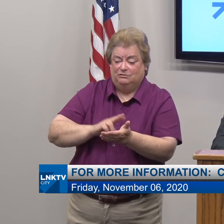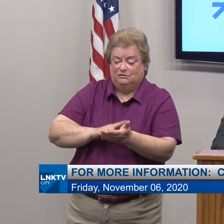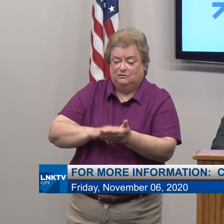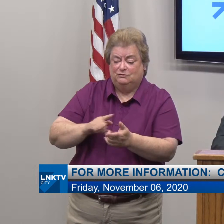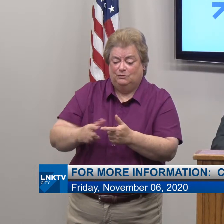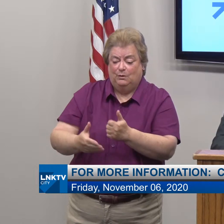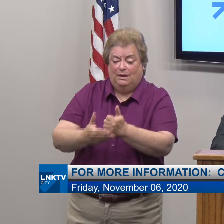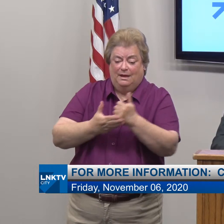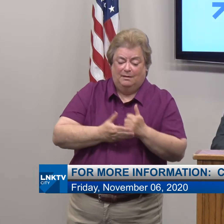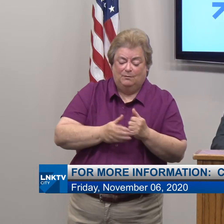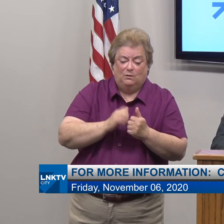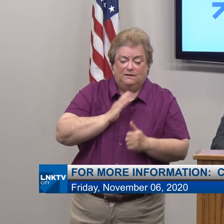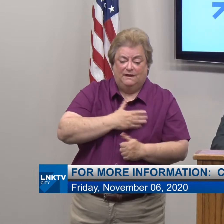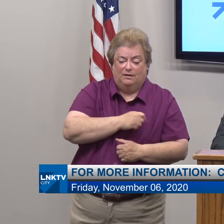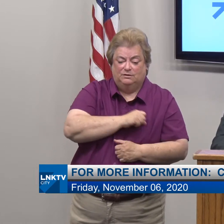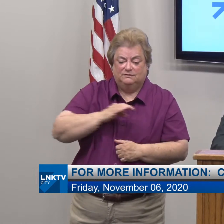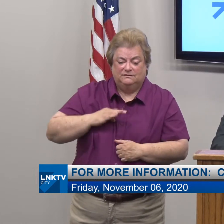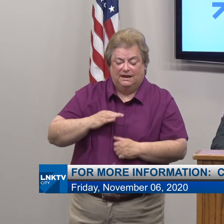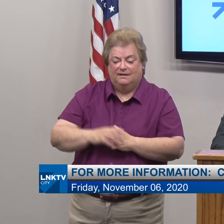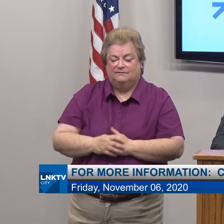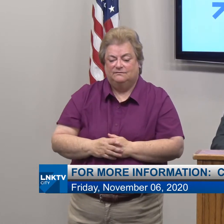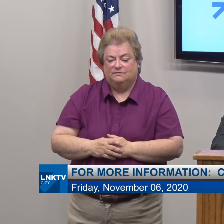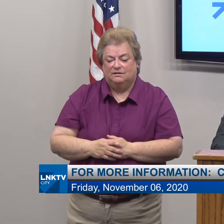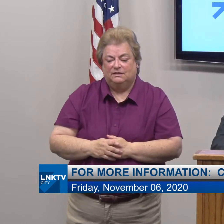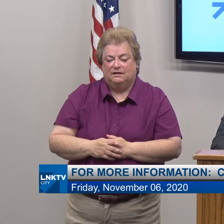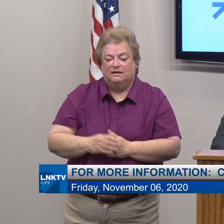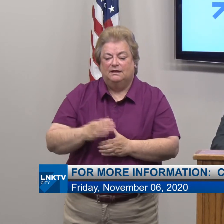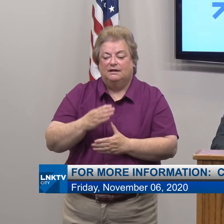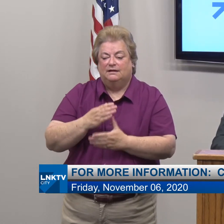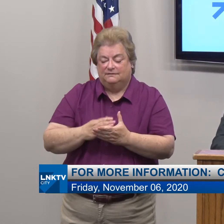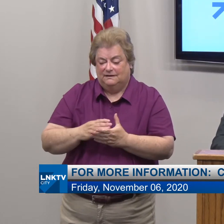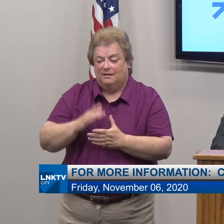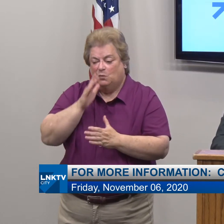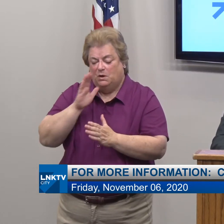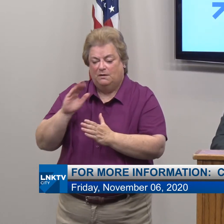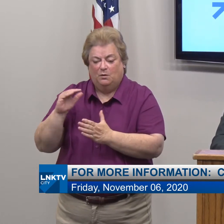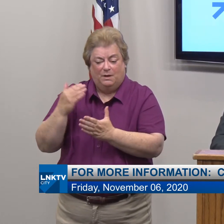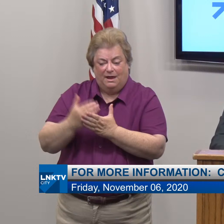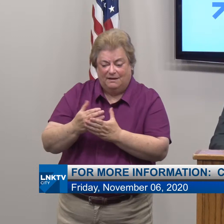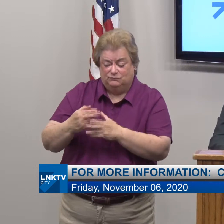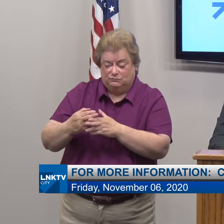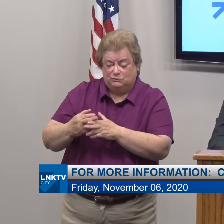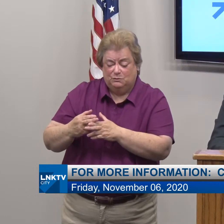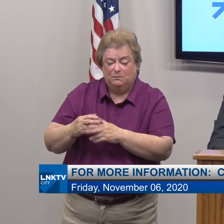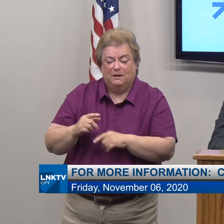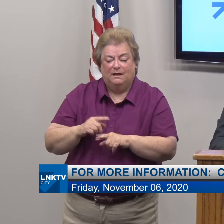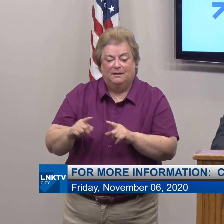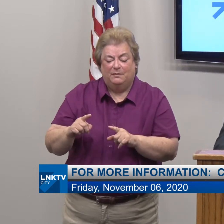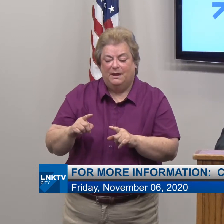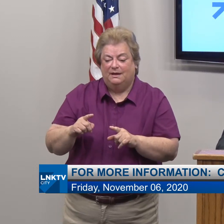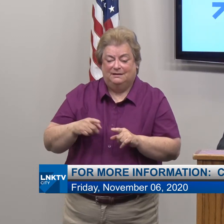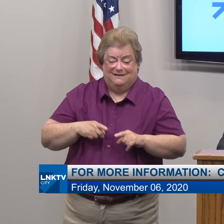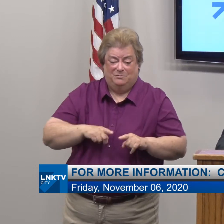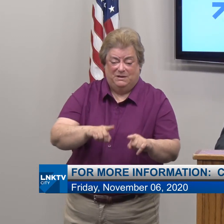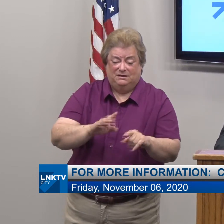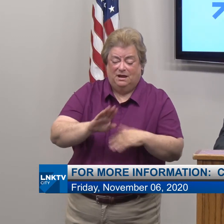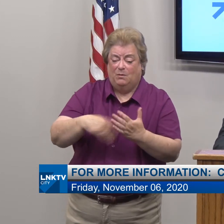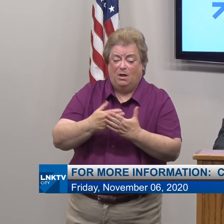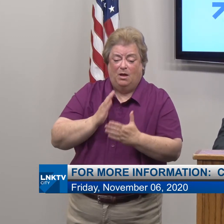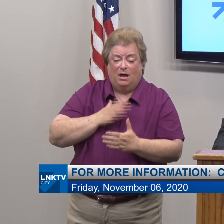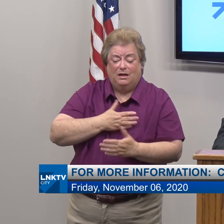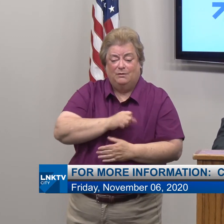current staff. Some arrived in October, others are on the way, yet to come. In the meantime, all of our staff are